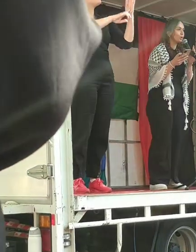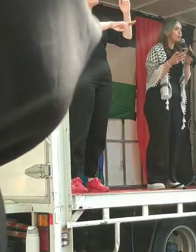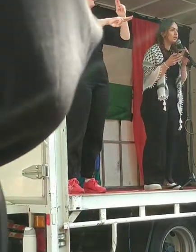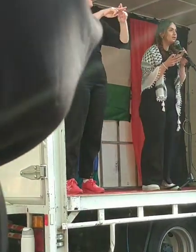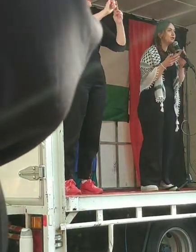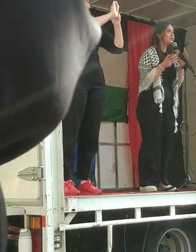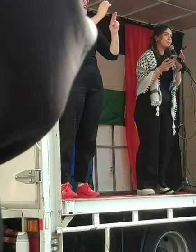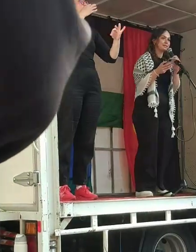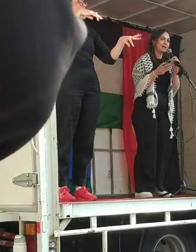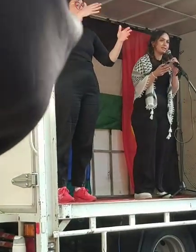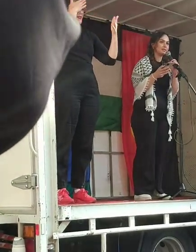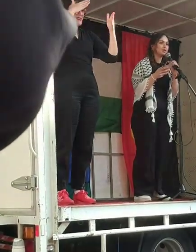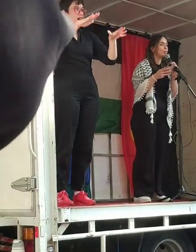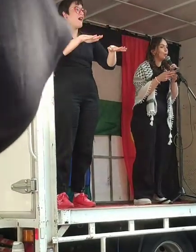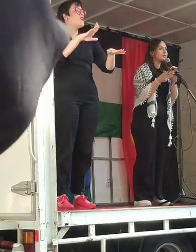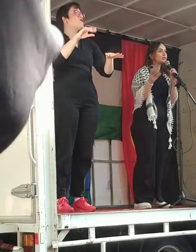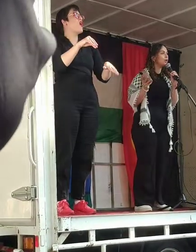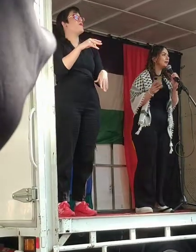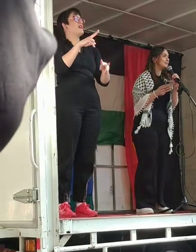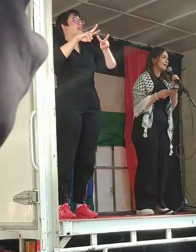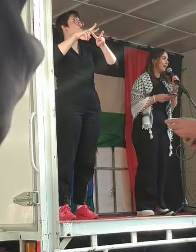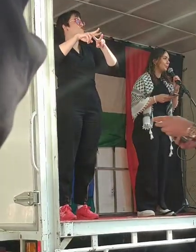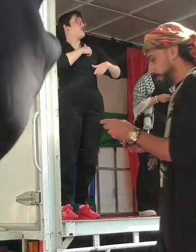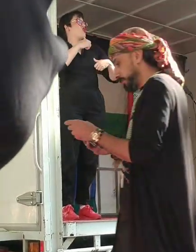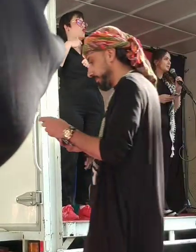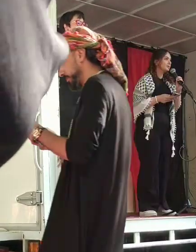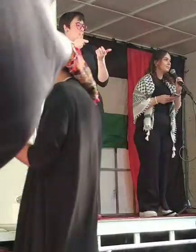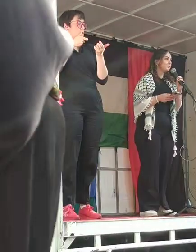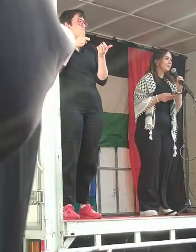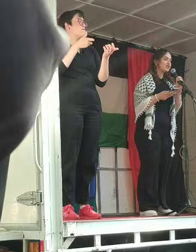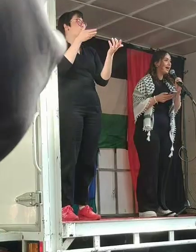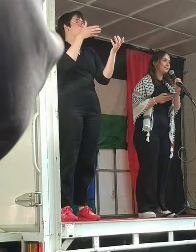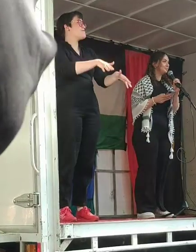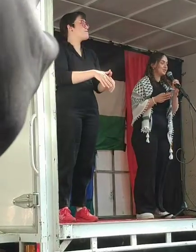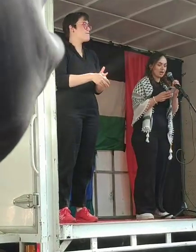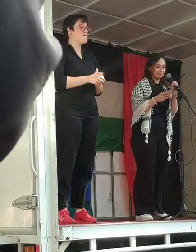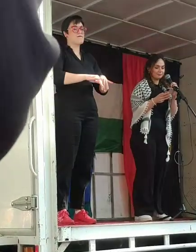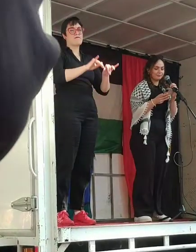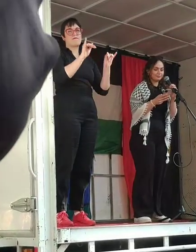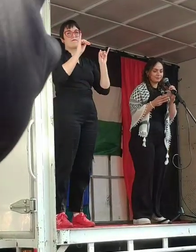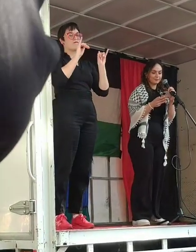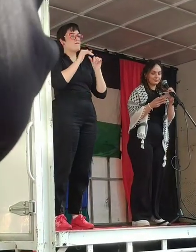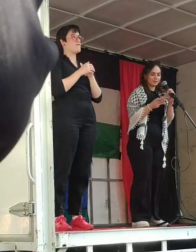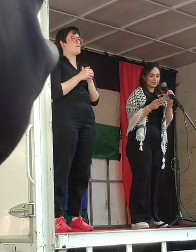Israeli soldier who simply standing. There were posters all around this camp. Shame, shame.